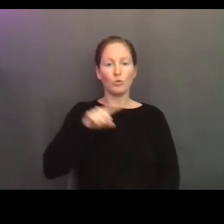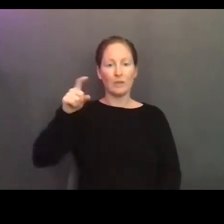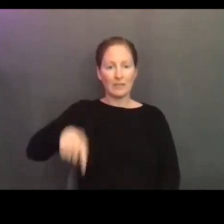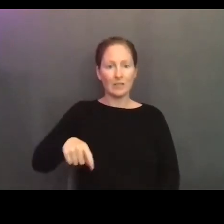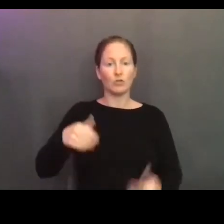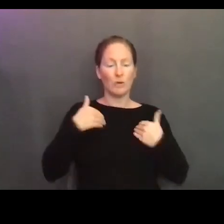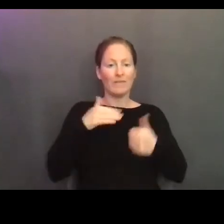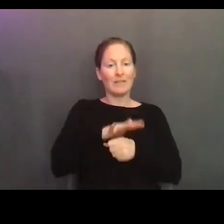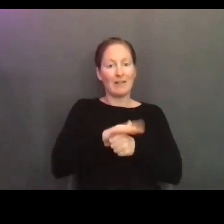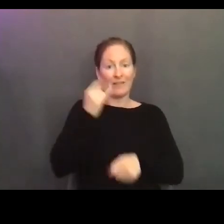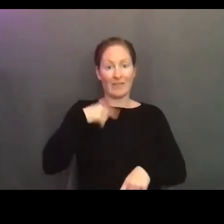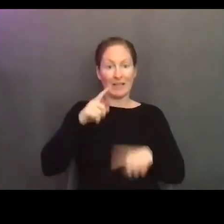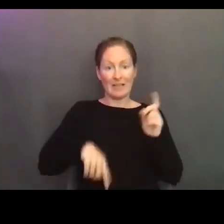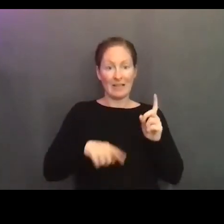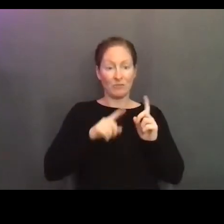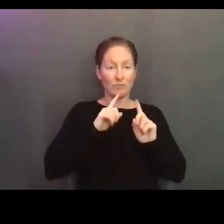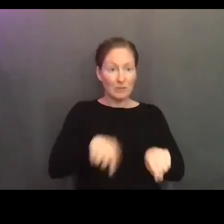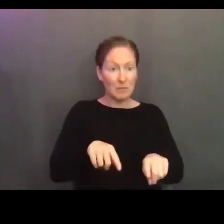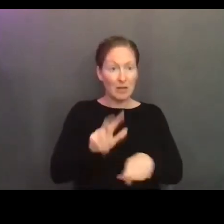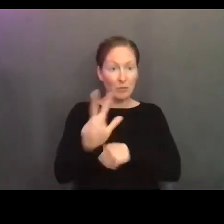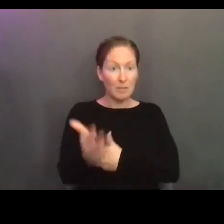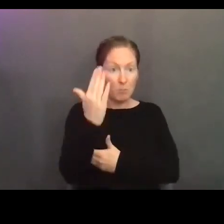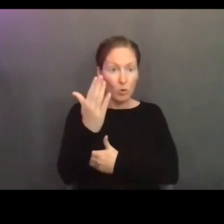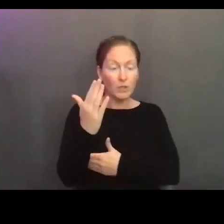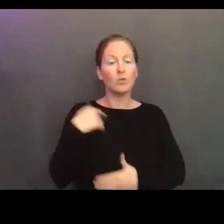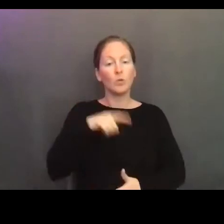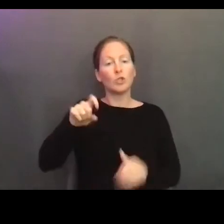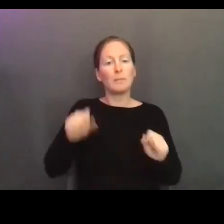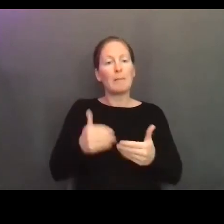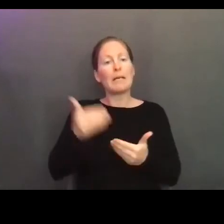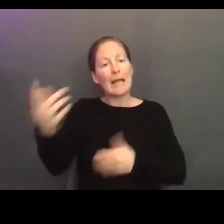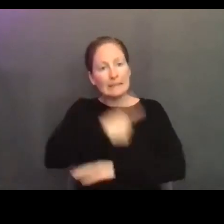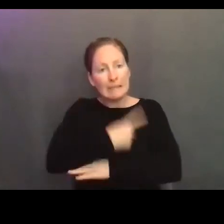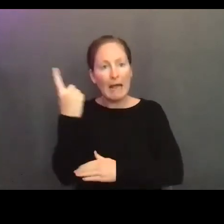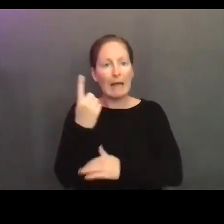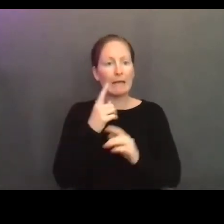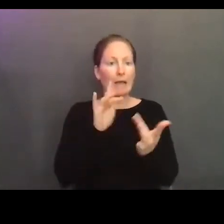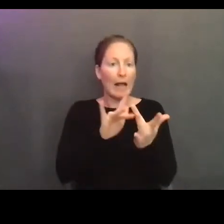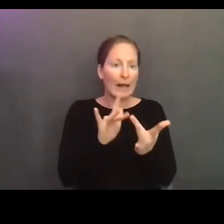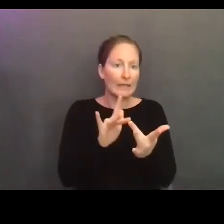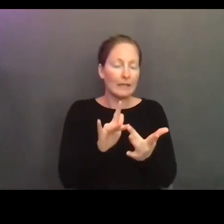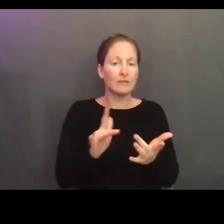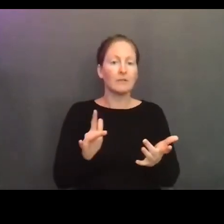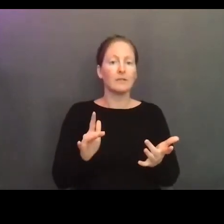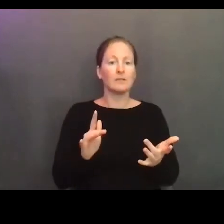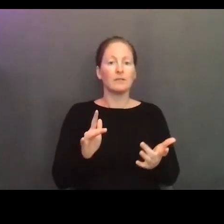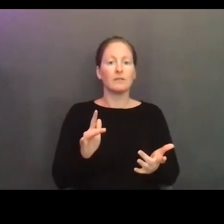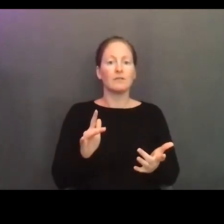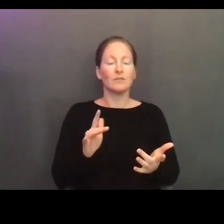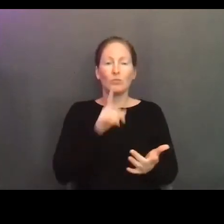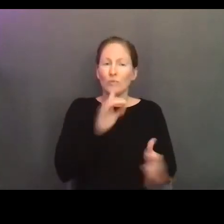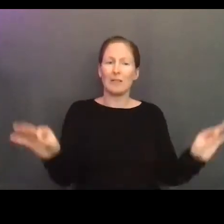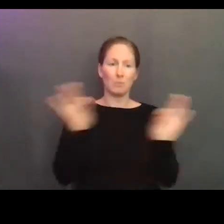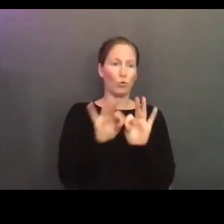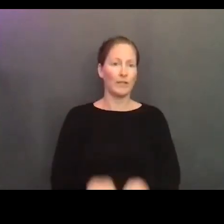if I cannot respond to you at 3 a.m. in the morning, there should be a way that we do get back to you next day in the morning or next day in the afternoon at the latest, because it's so important.